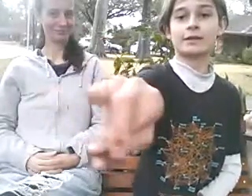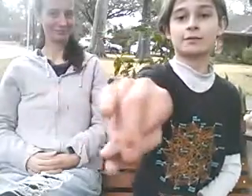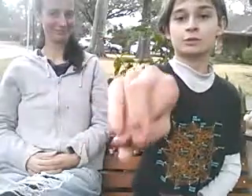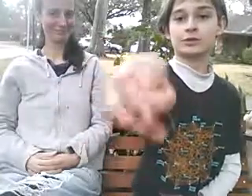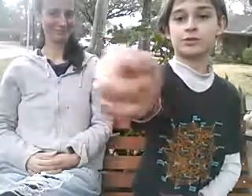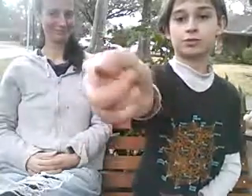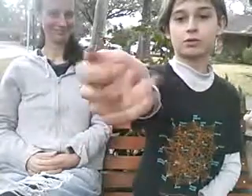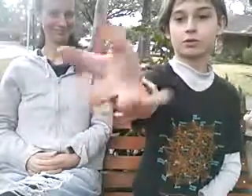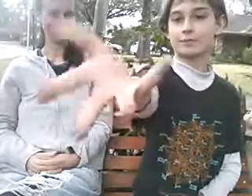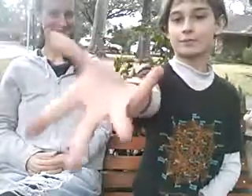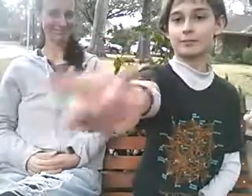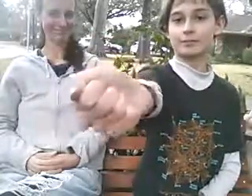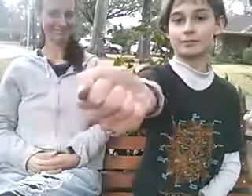Do stuff.